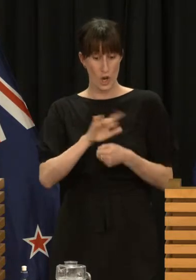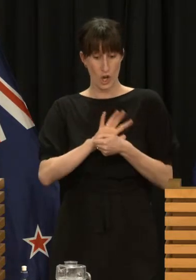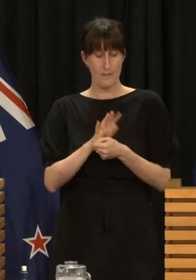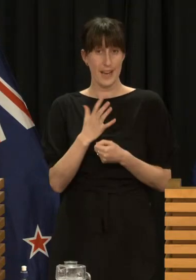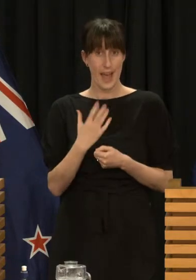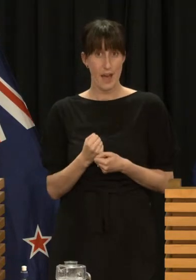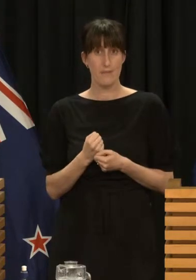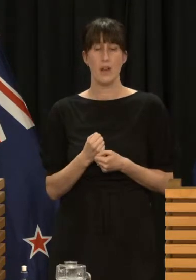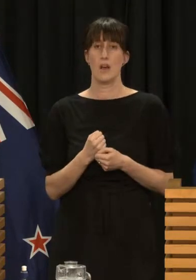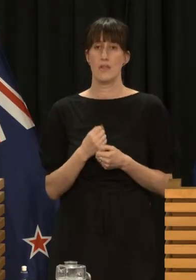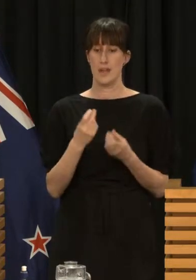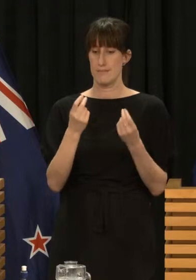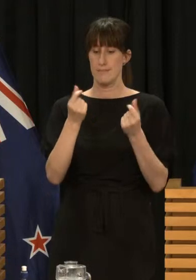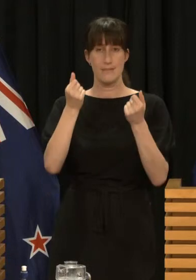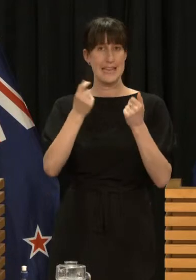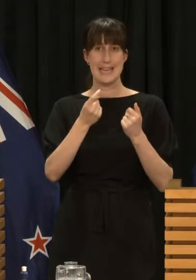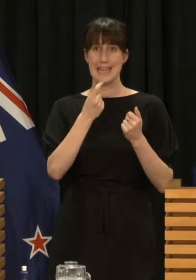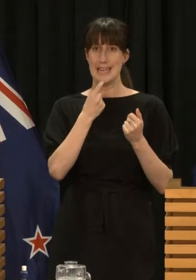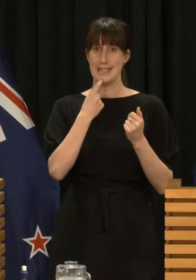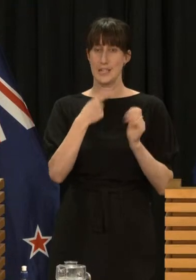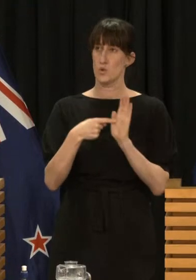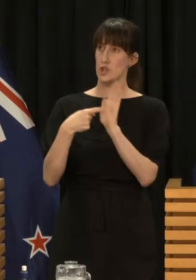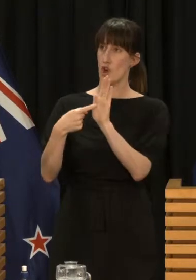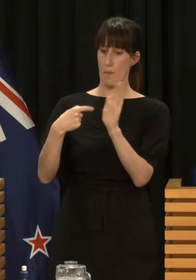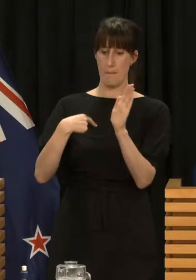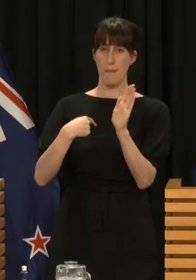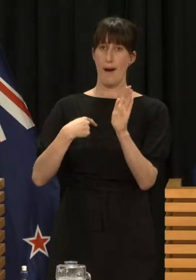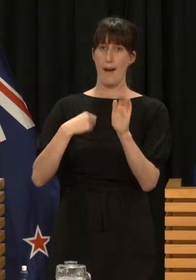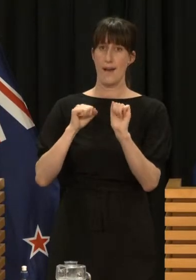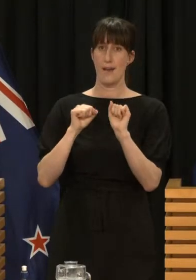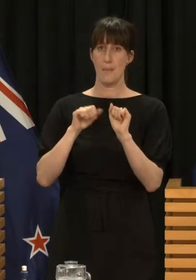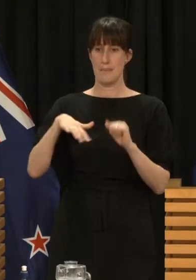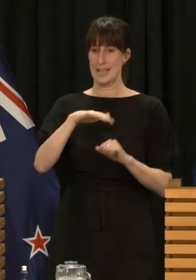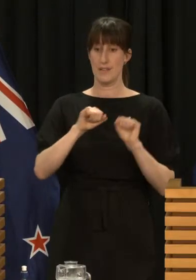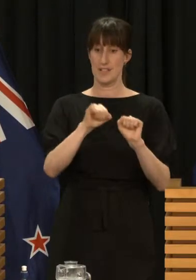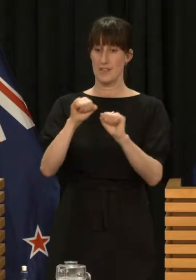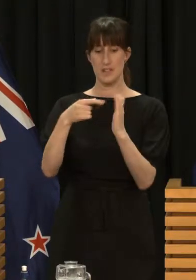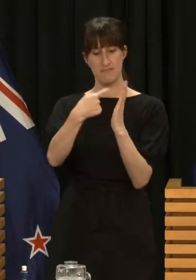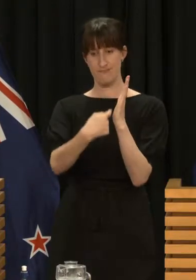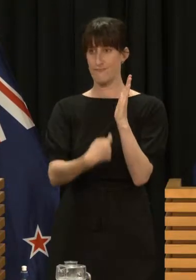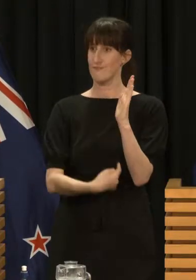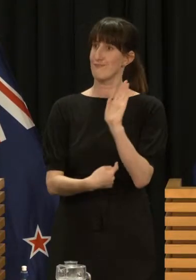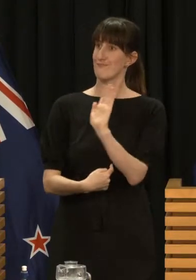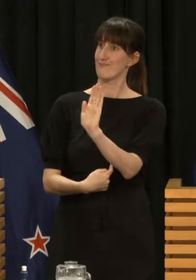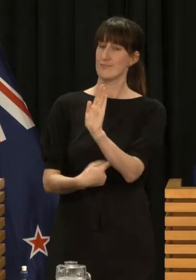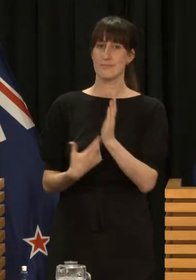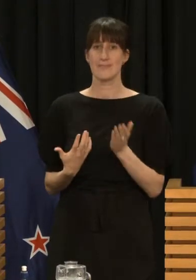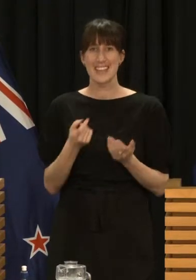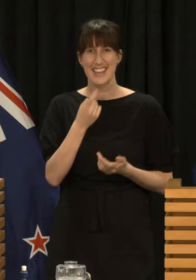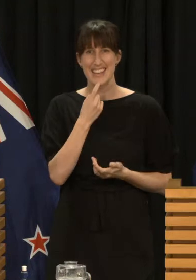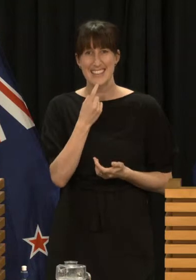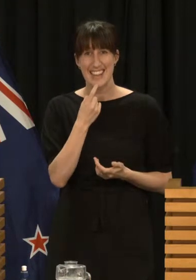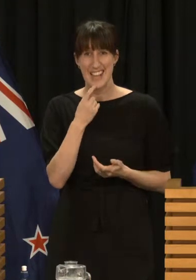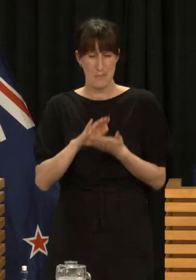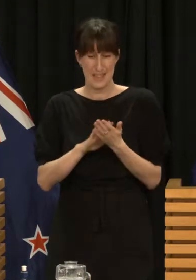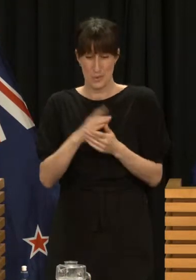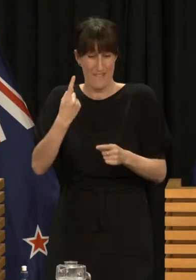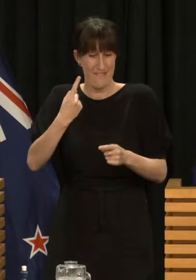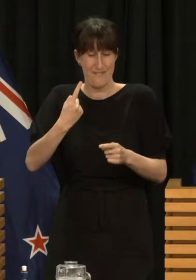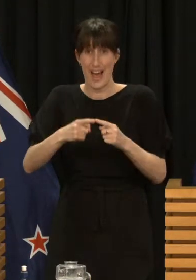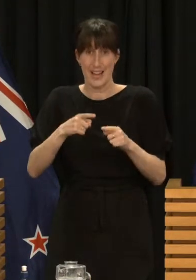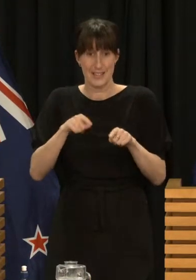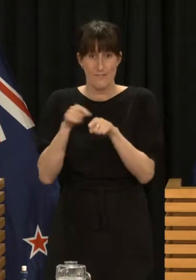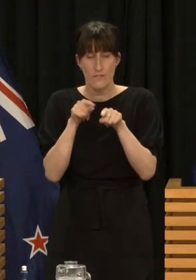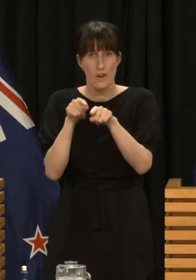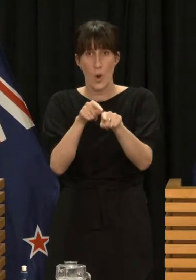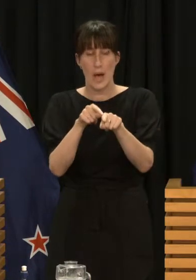your digital diary to contact tracers, and that gives us a massive head start. The faster we can contact trace, the quicker